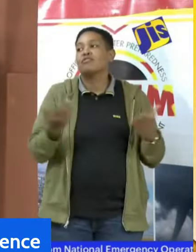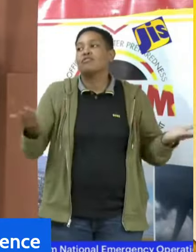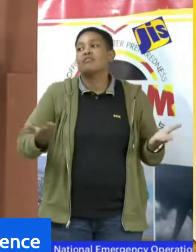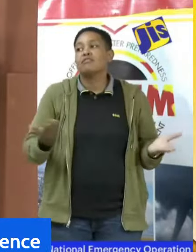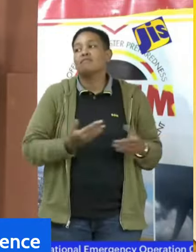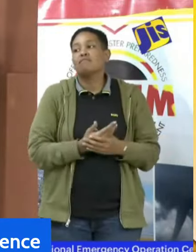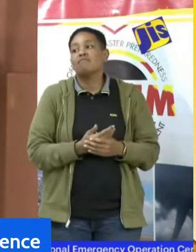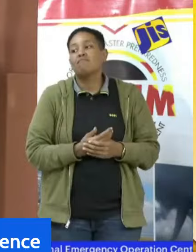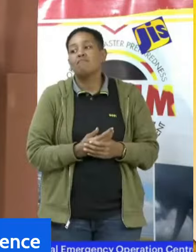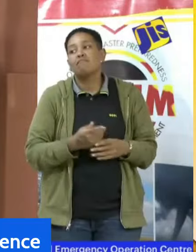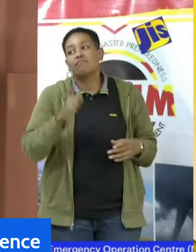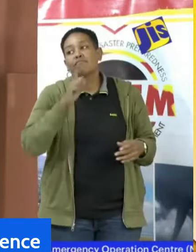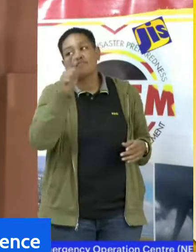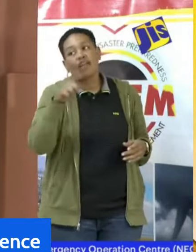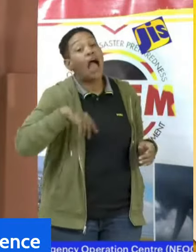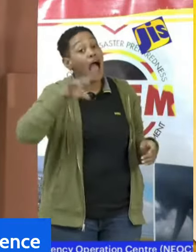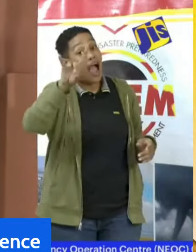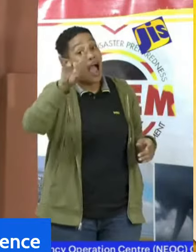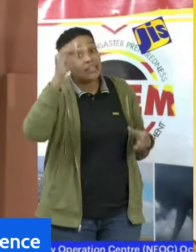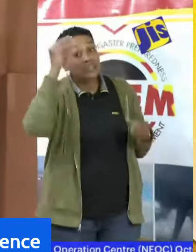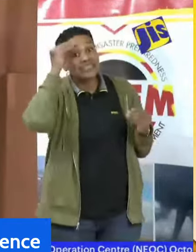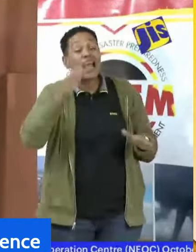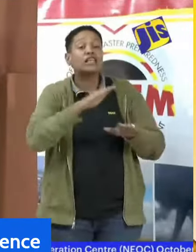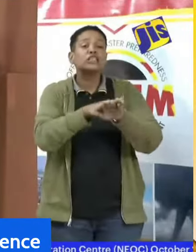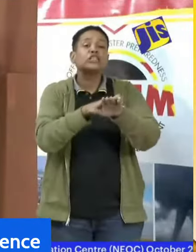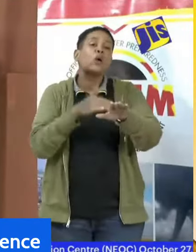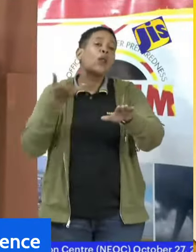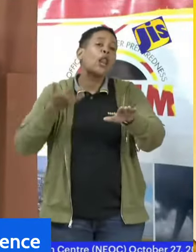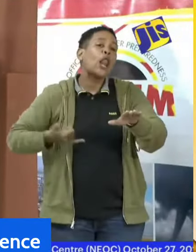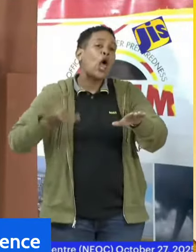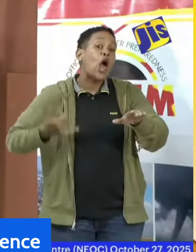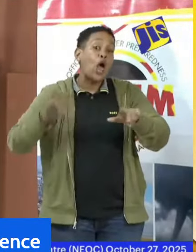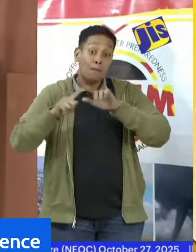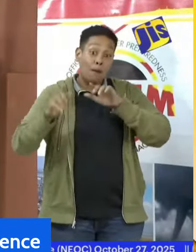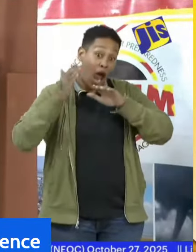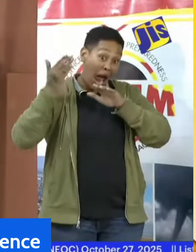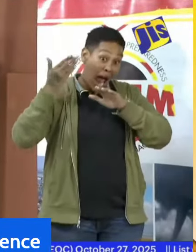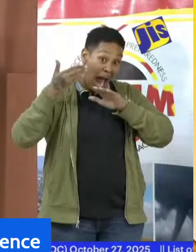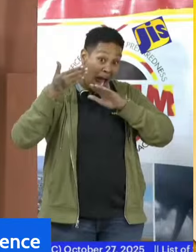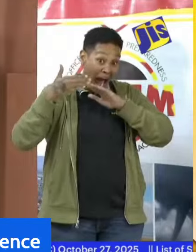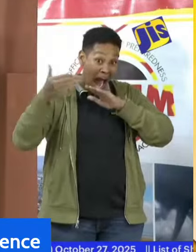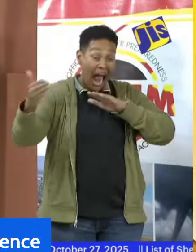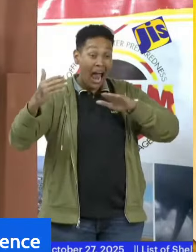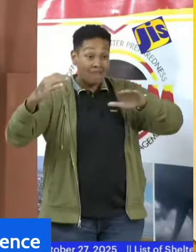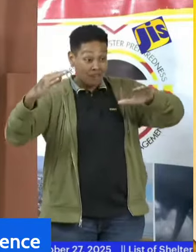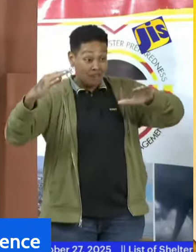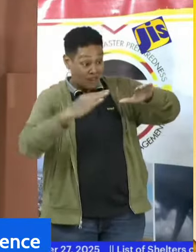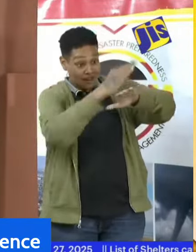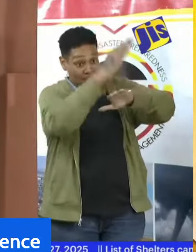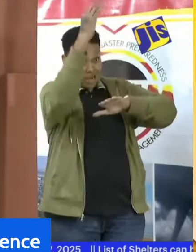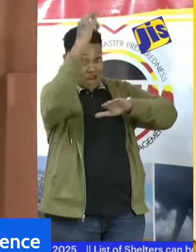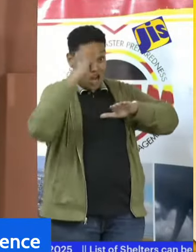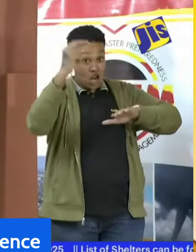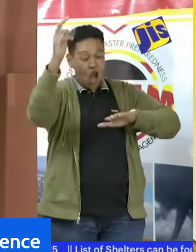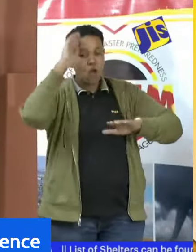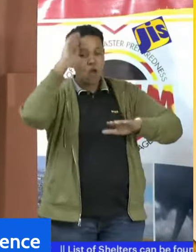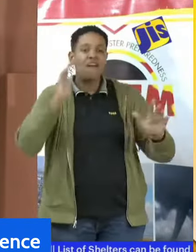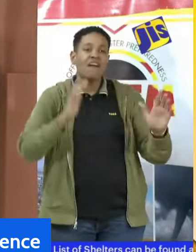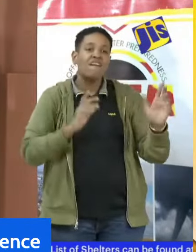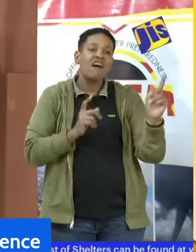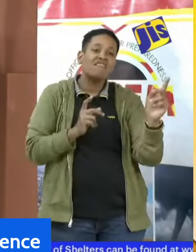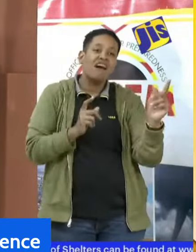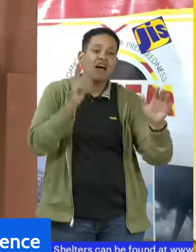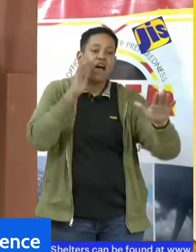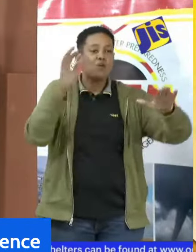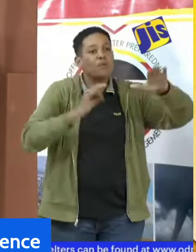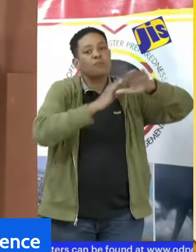here? Really, I did mention it's moving slowly now, but after this turn, it's expected to move much faster as it moves toward